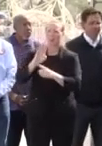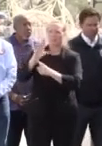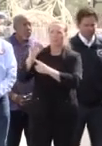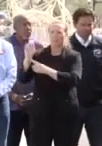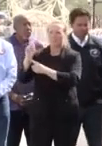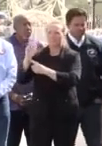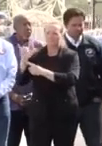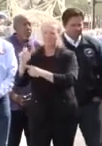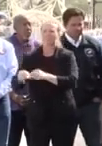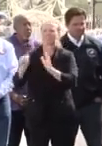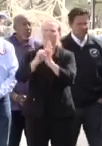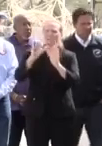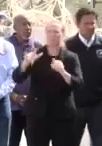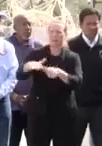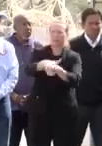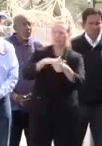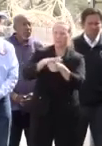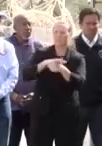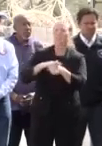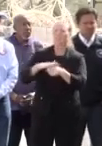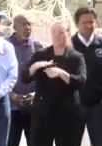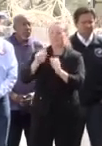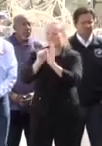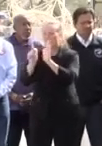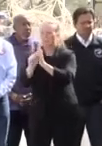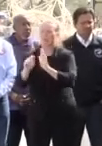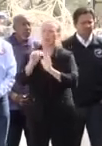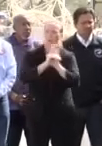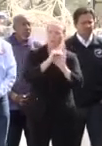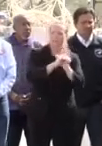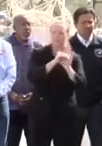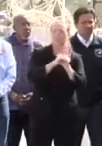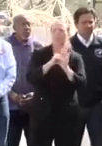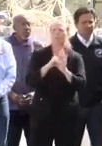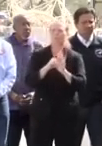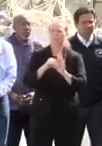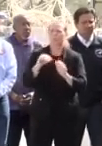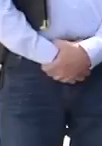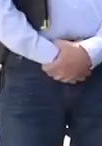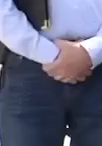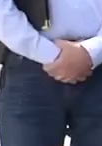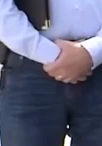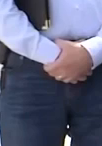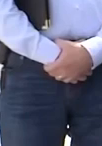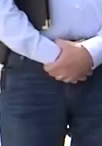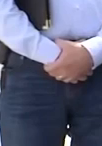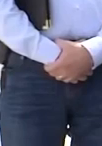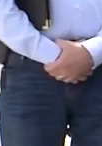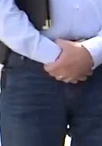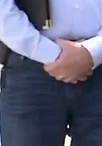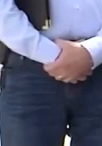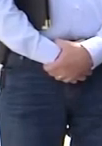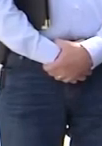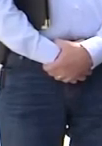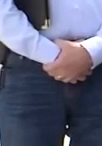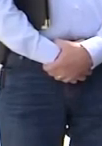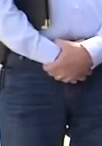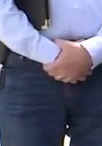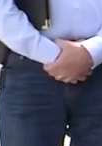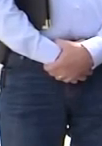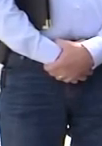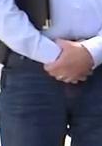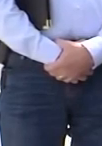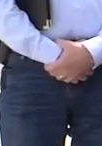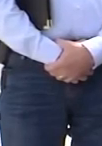Airport, Manheim, Orlando, and Winter Garden, Ritchie Brother Auctioneers at I-4 and US 27,